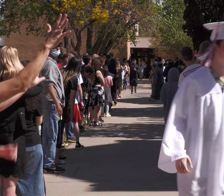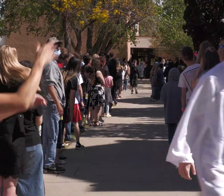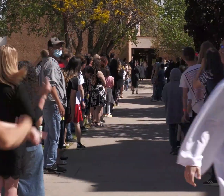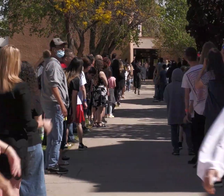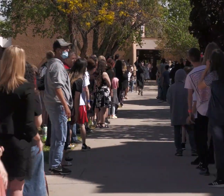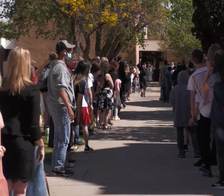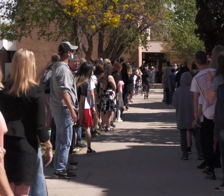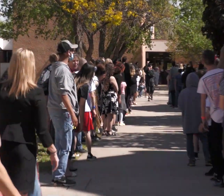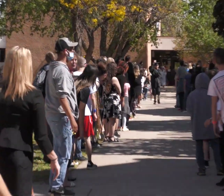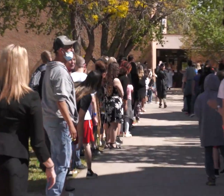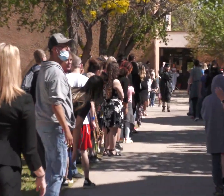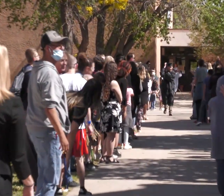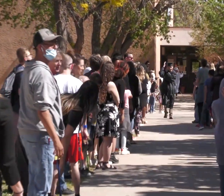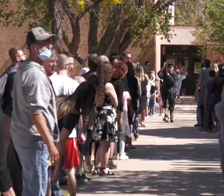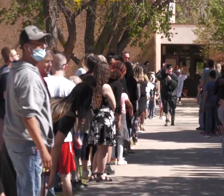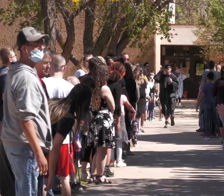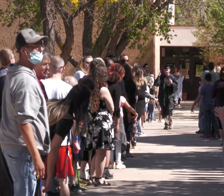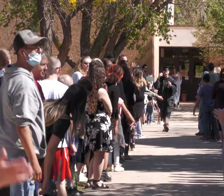staff.